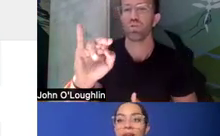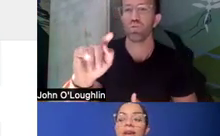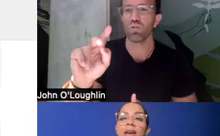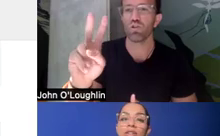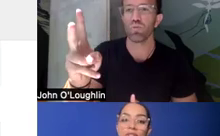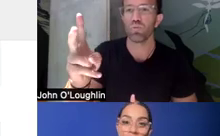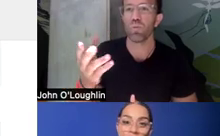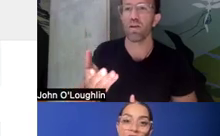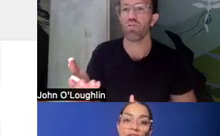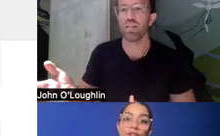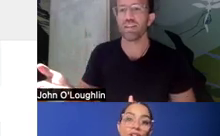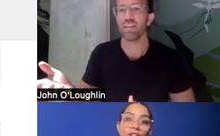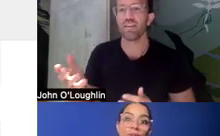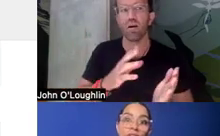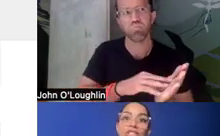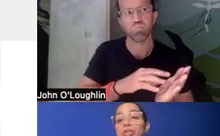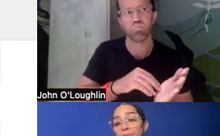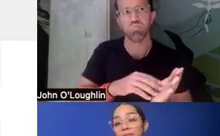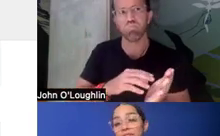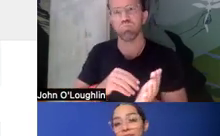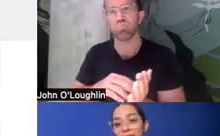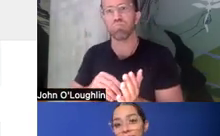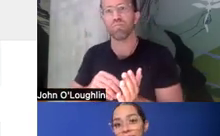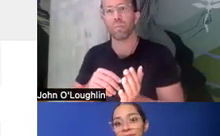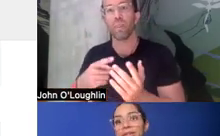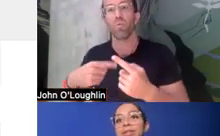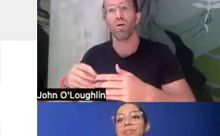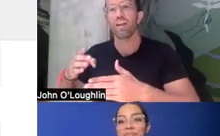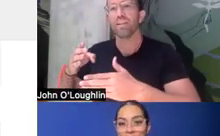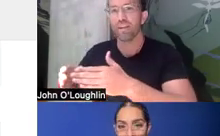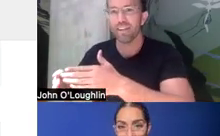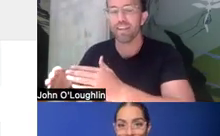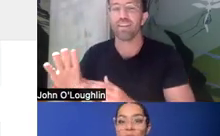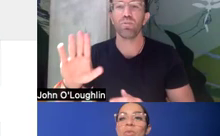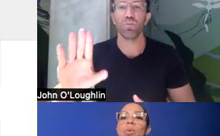week, and you'll start to learn Unit 2 materials